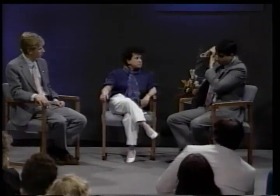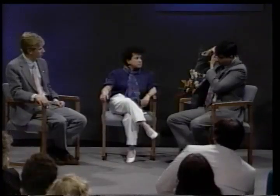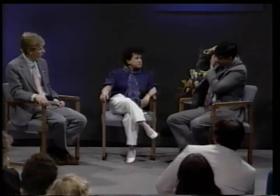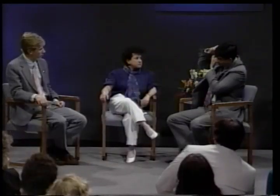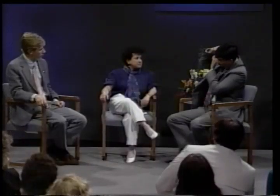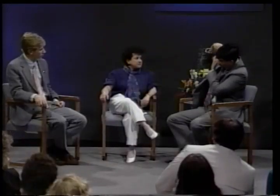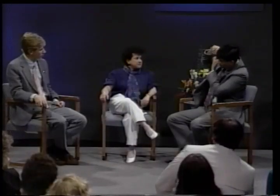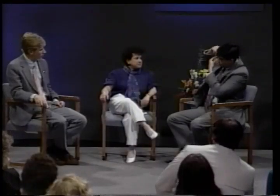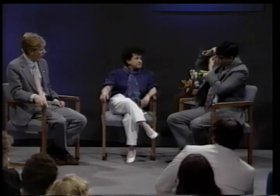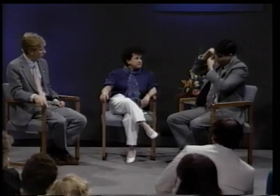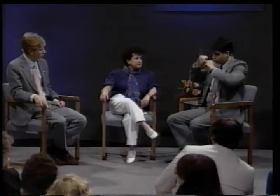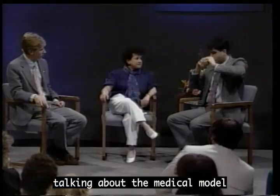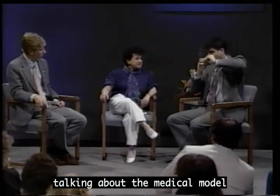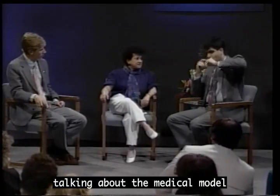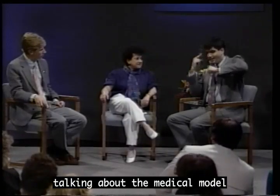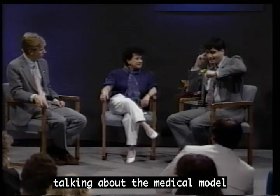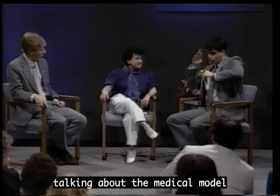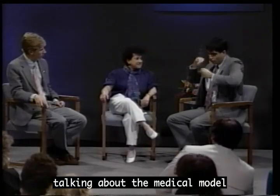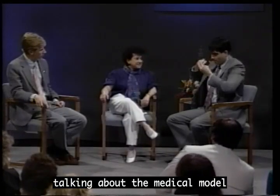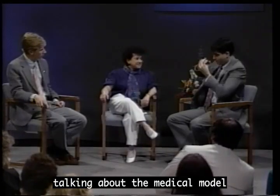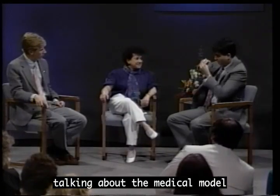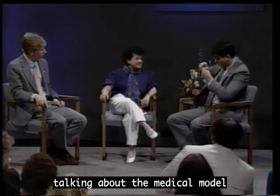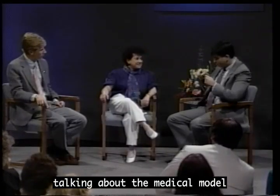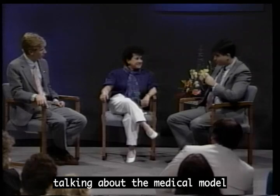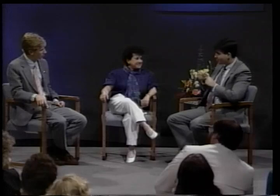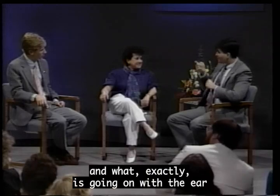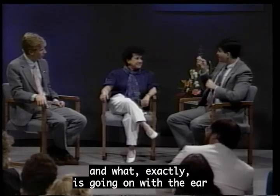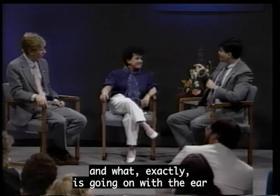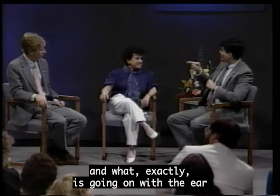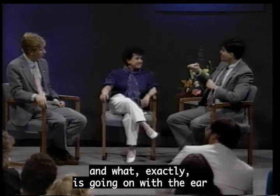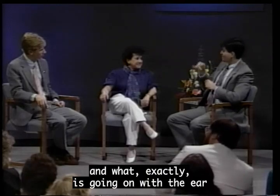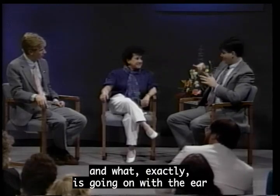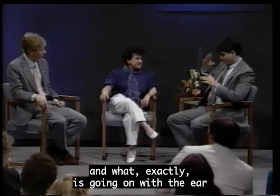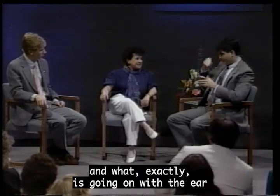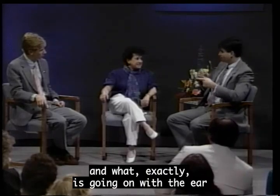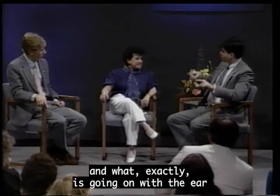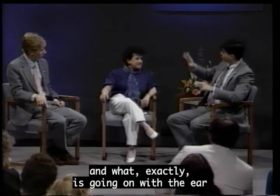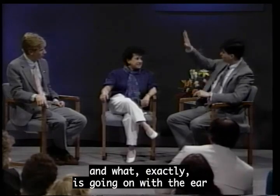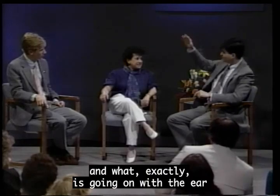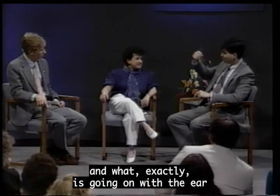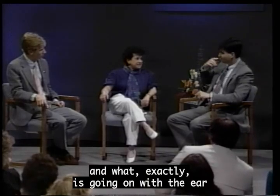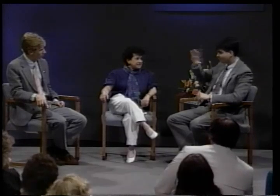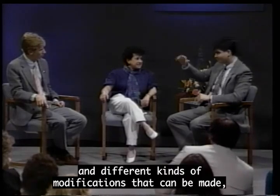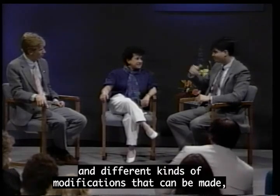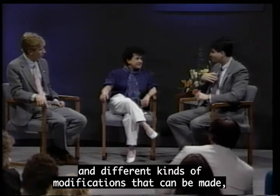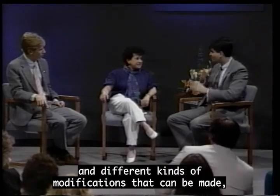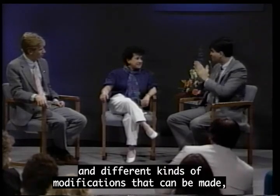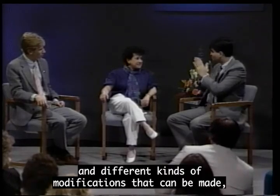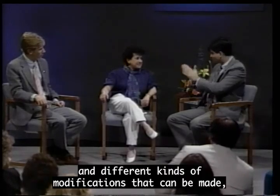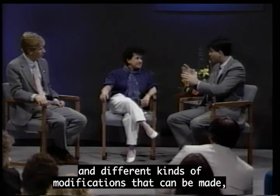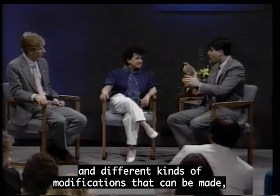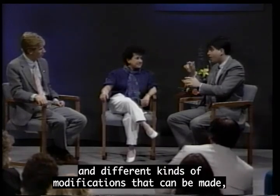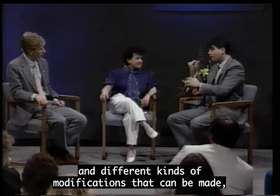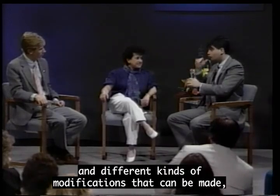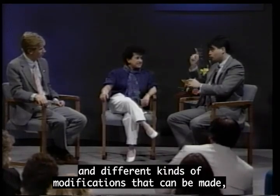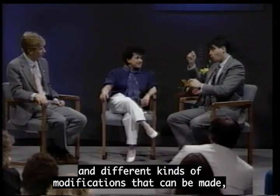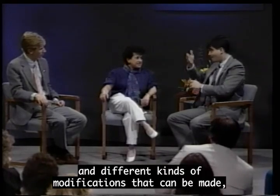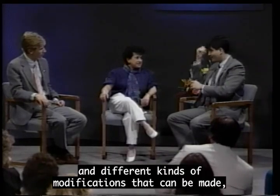talking about the medical model and what exactly is going on with the ear and different kinds of modifications that can be made. And then we asked the